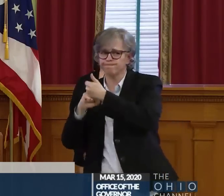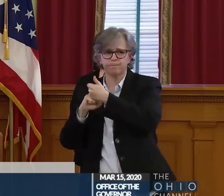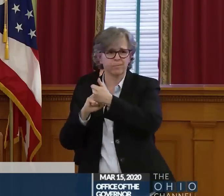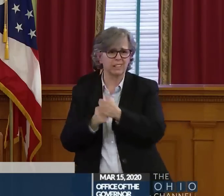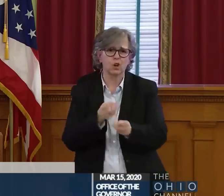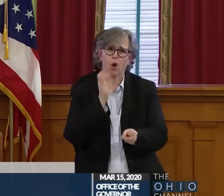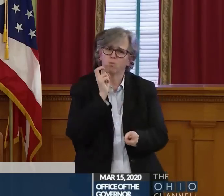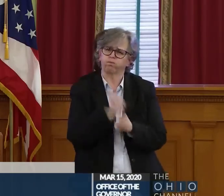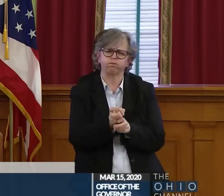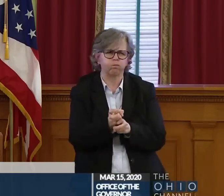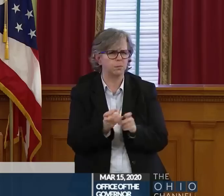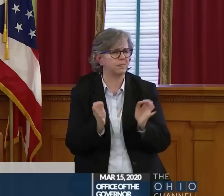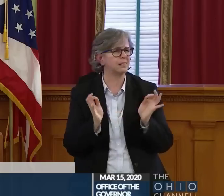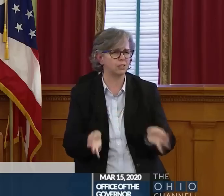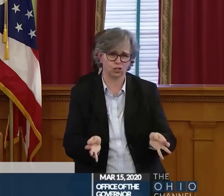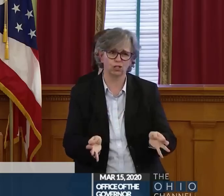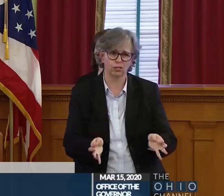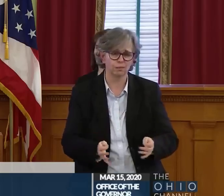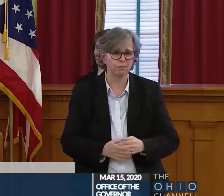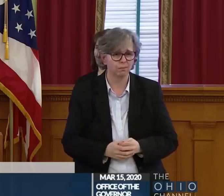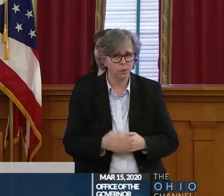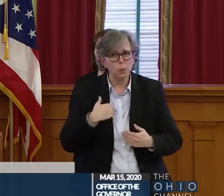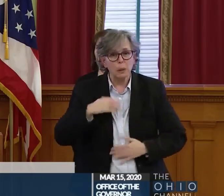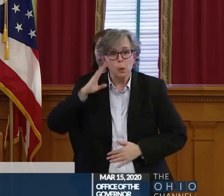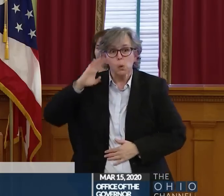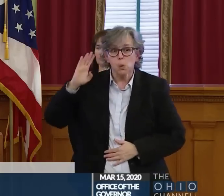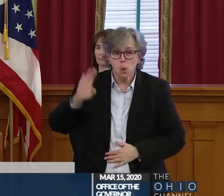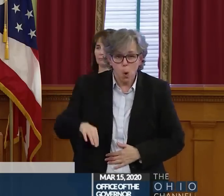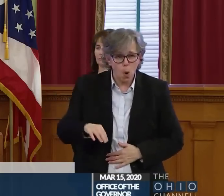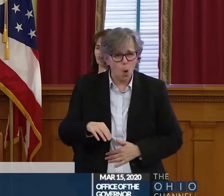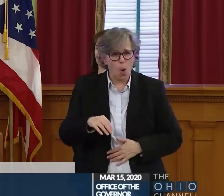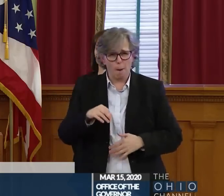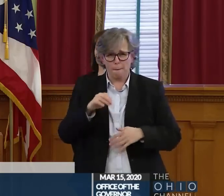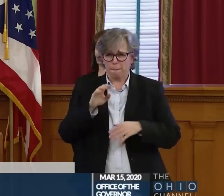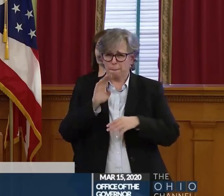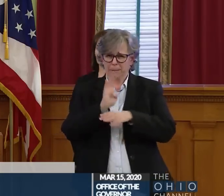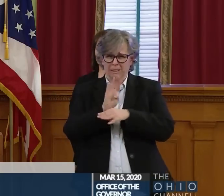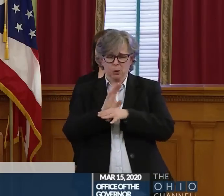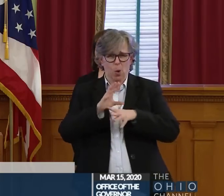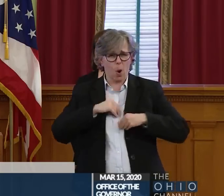We know how difficult it is on business owners and their employees.